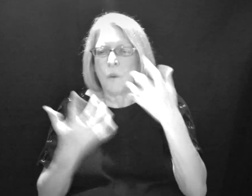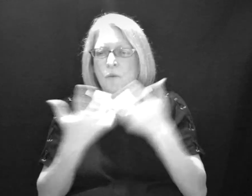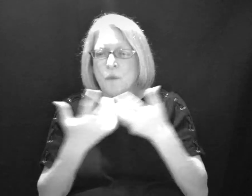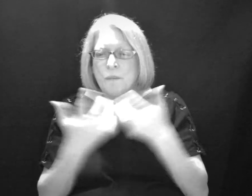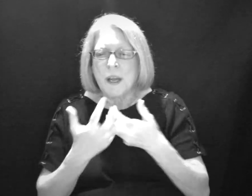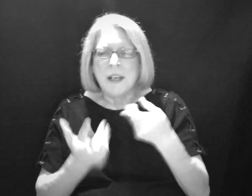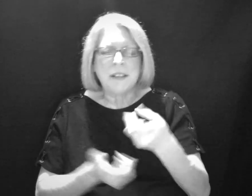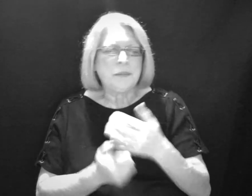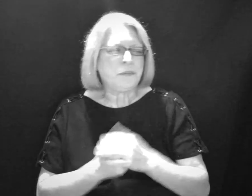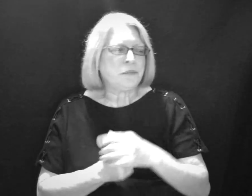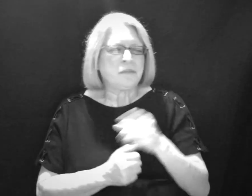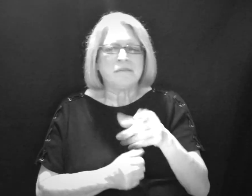Okay, and press Update.